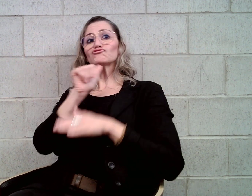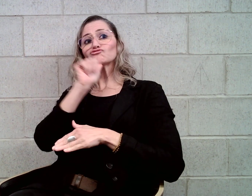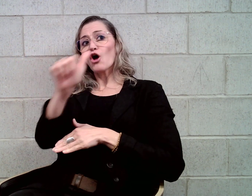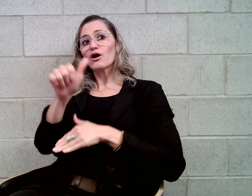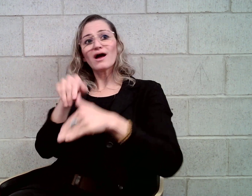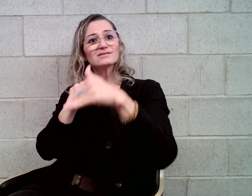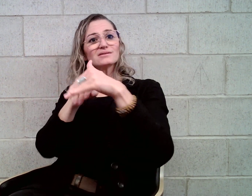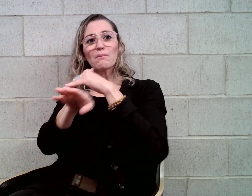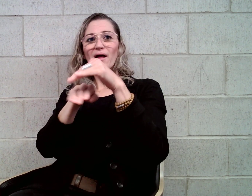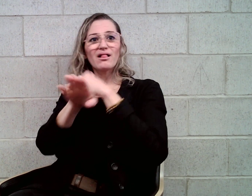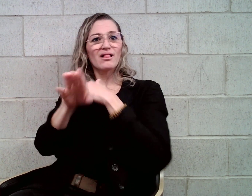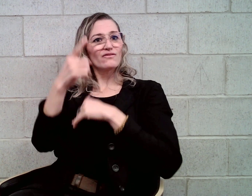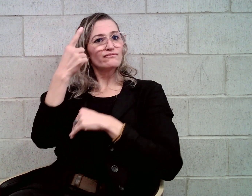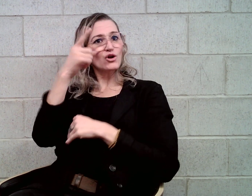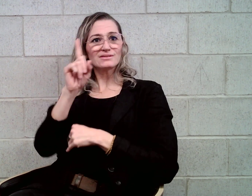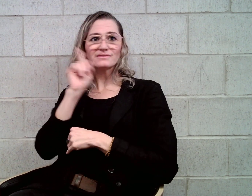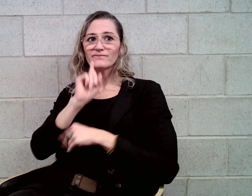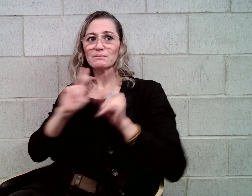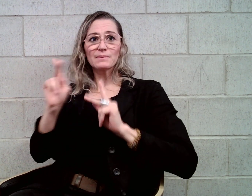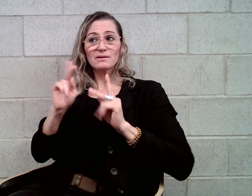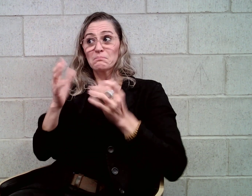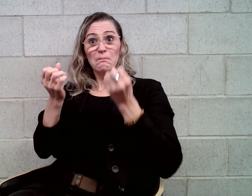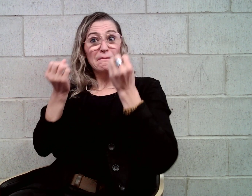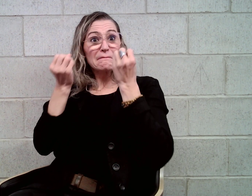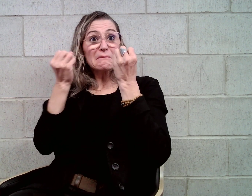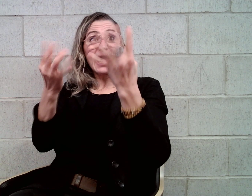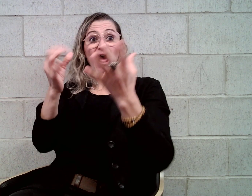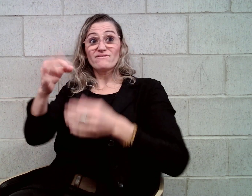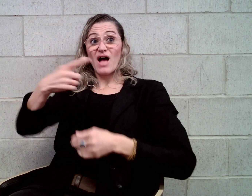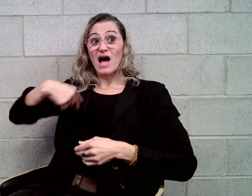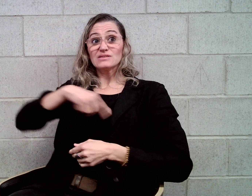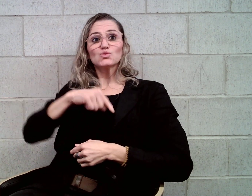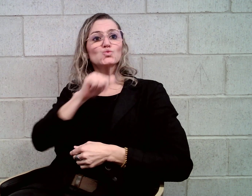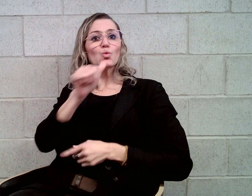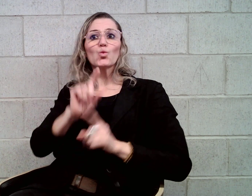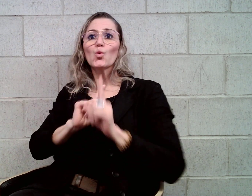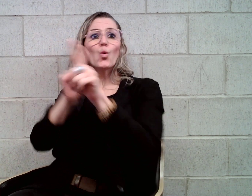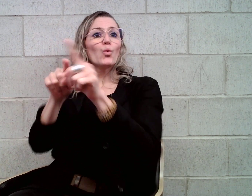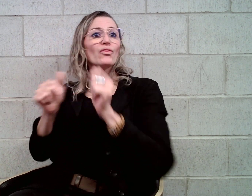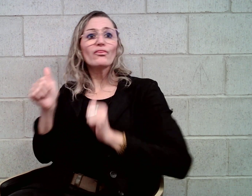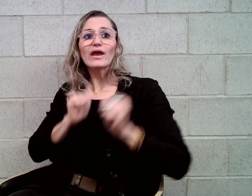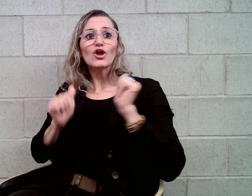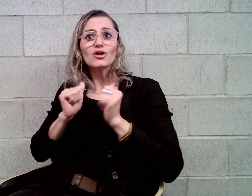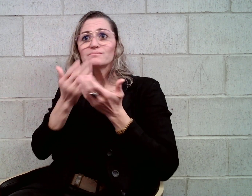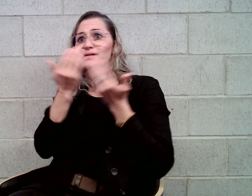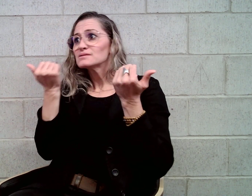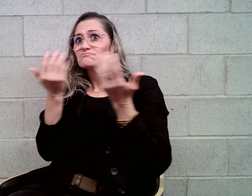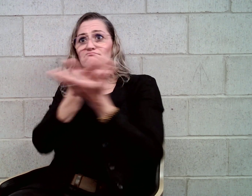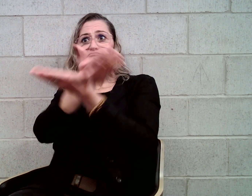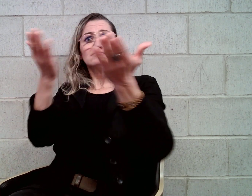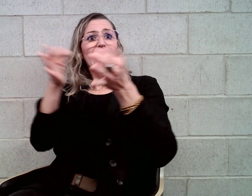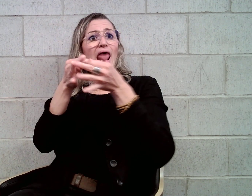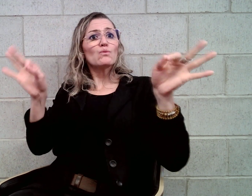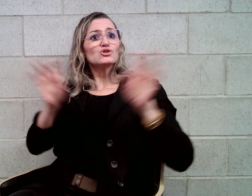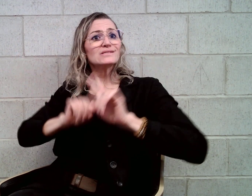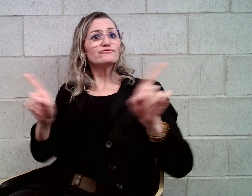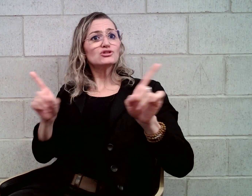in general, it's important to know that it's not accessible for deaf people. Many of us just don't go to the theater